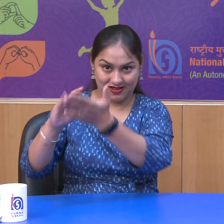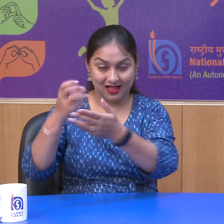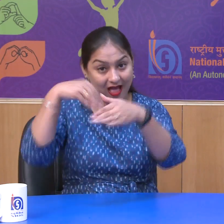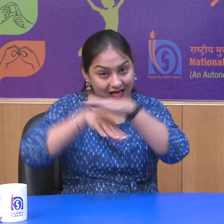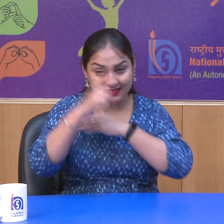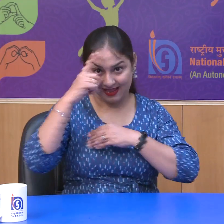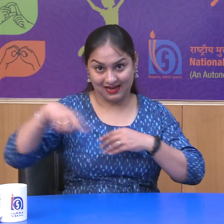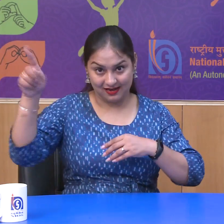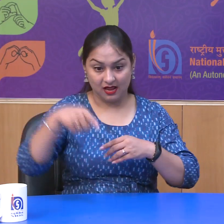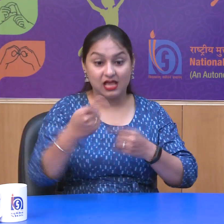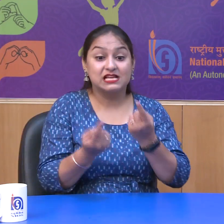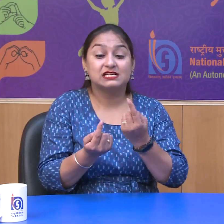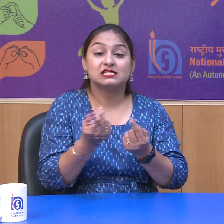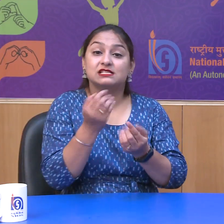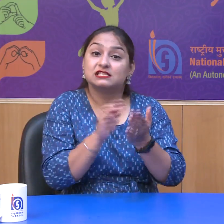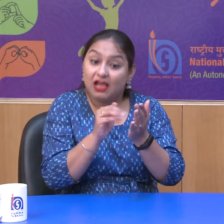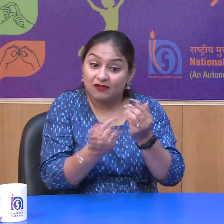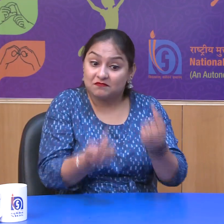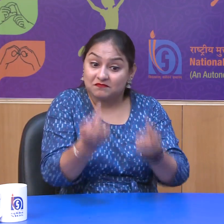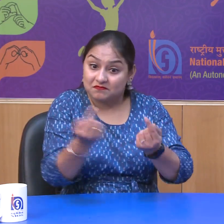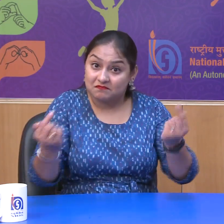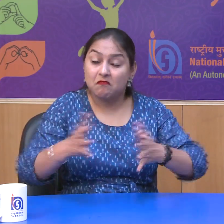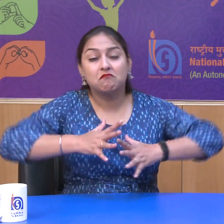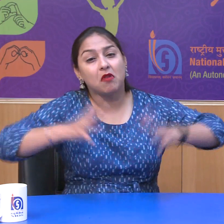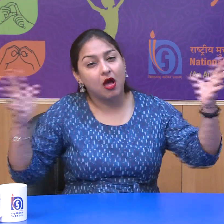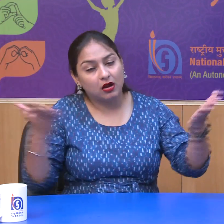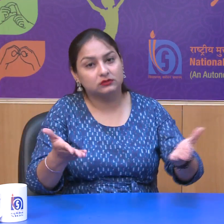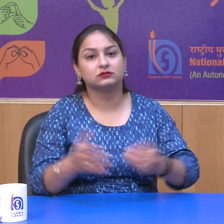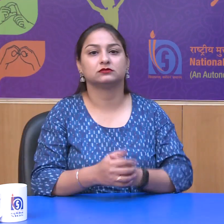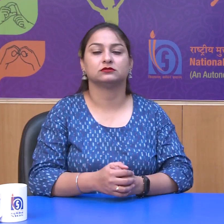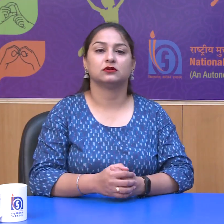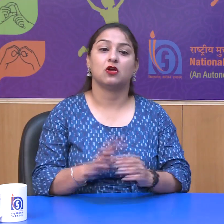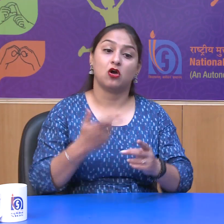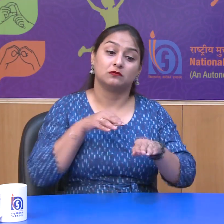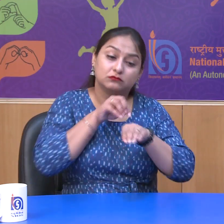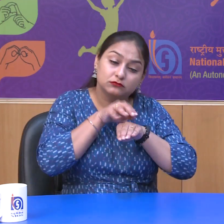rice cultivation would be largely of subsistence type.